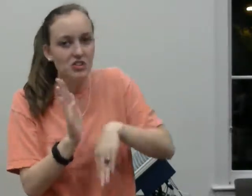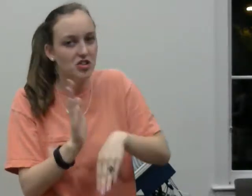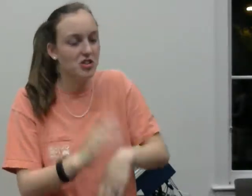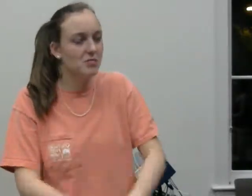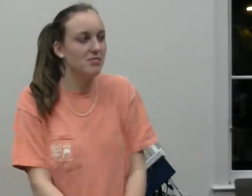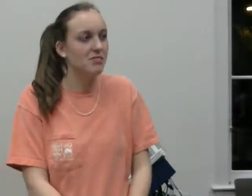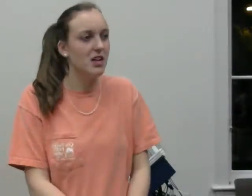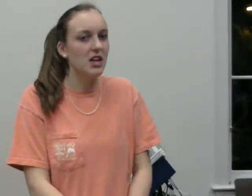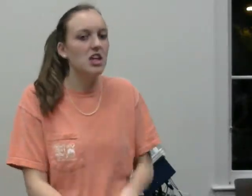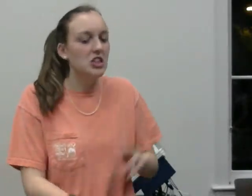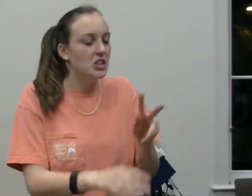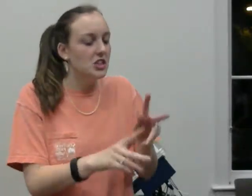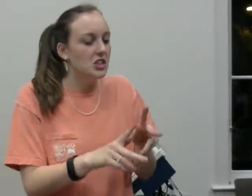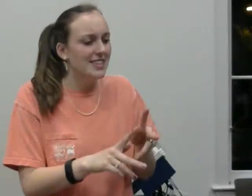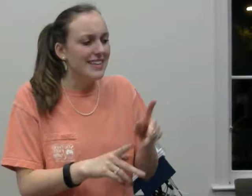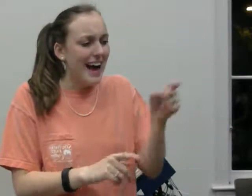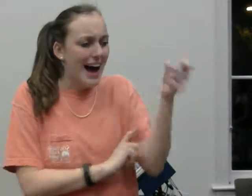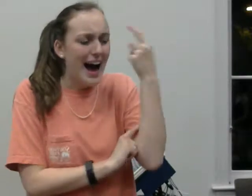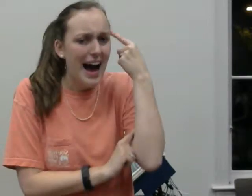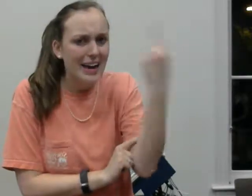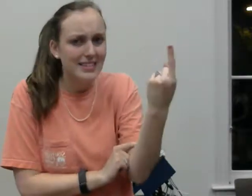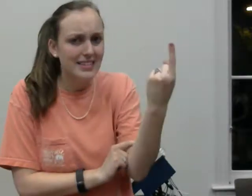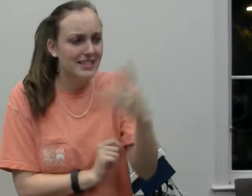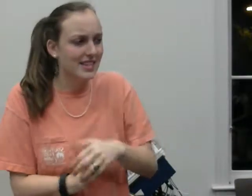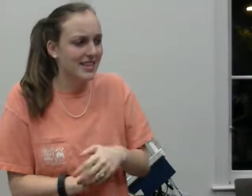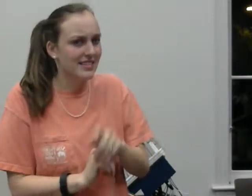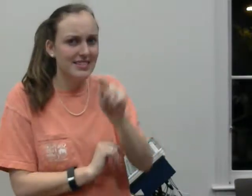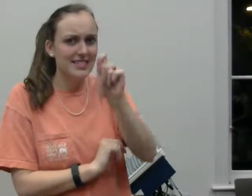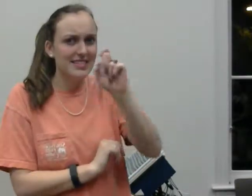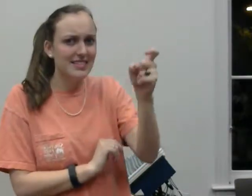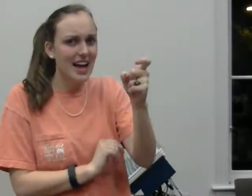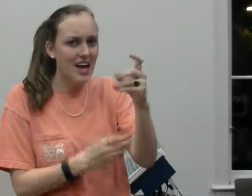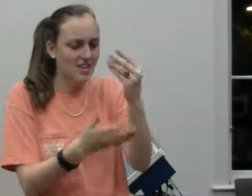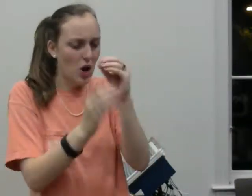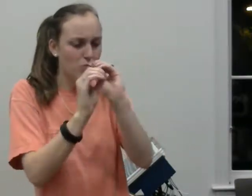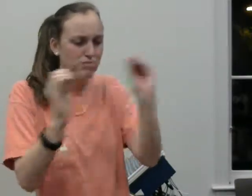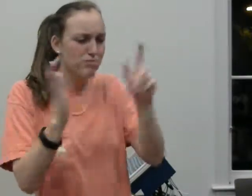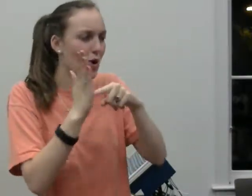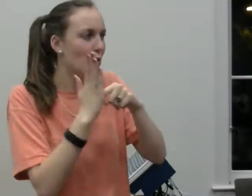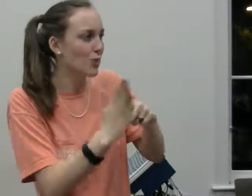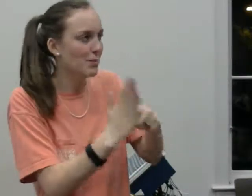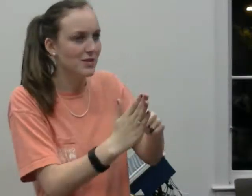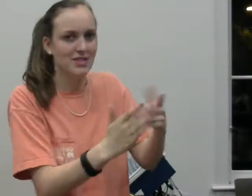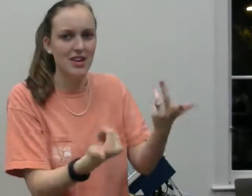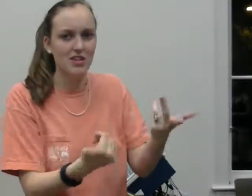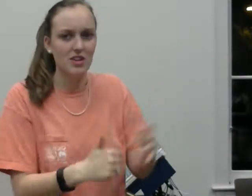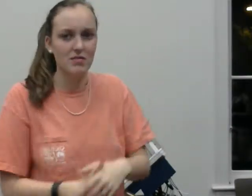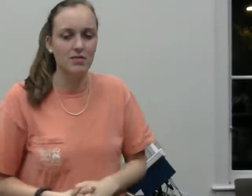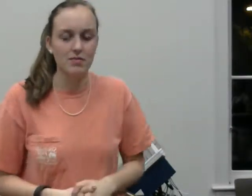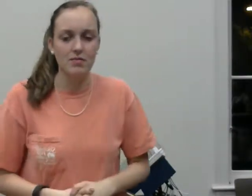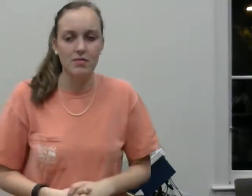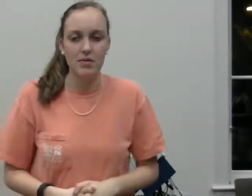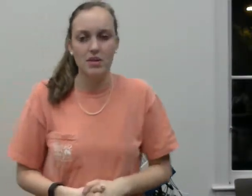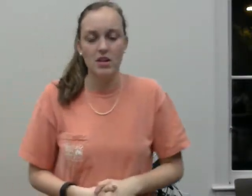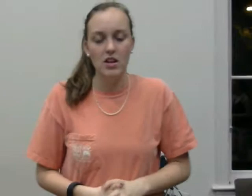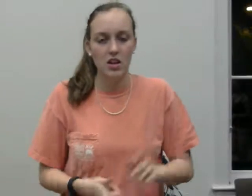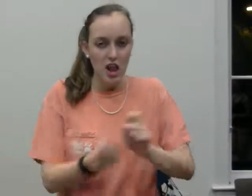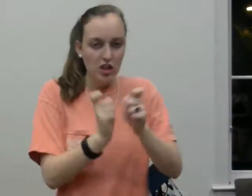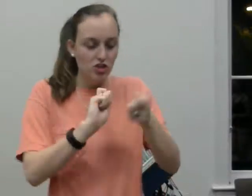principle of it. They were being taxed without representation. So they got bent out of shape. The Sons of Liberty, they dress up like Mohawk Indians. They board some ships in